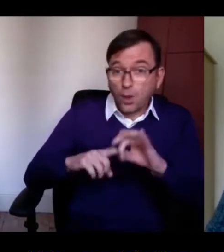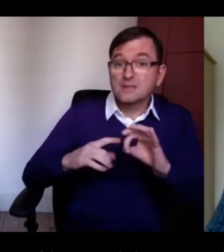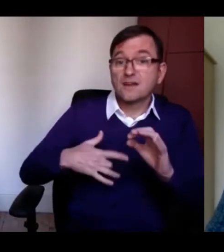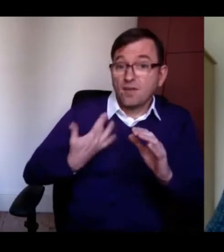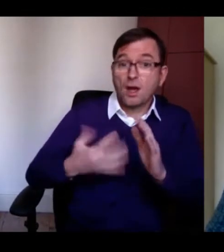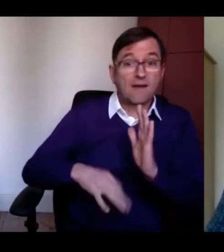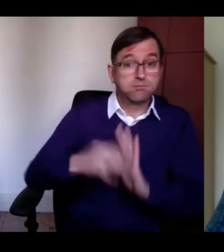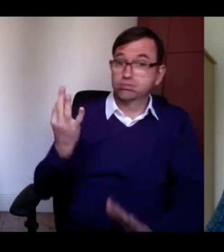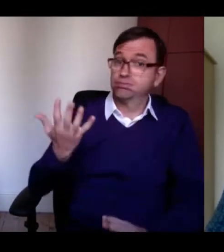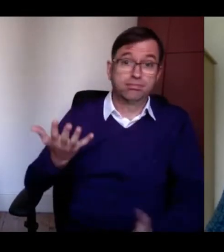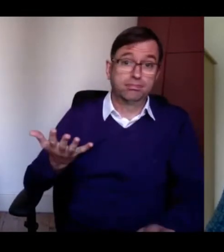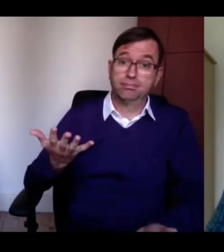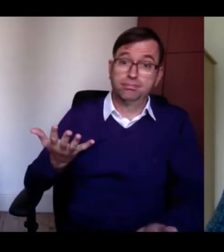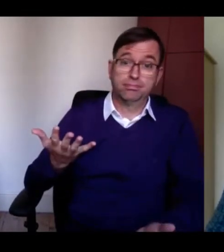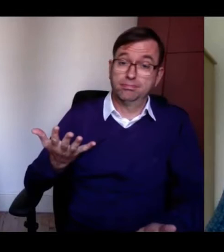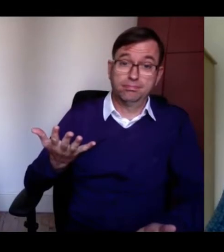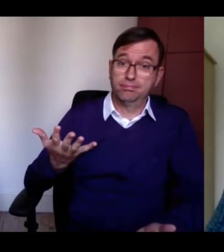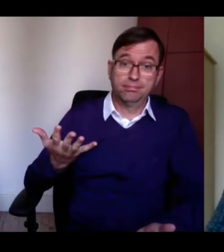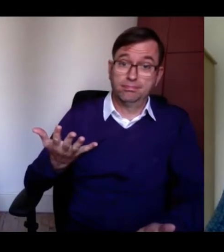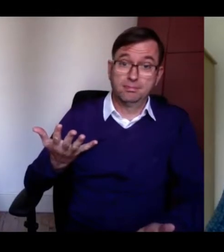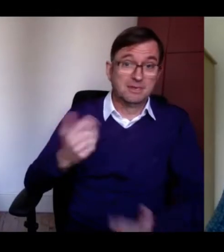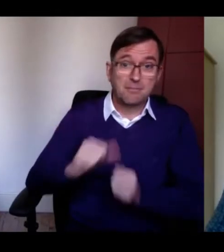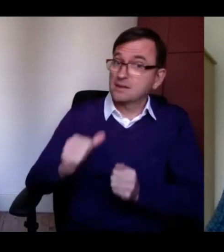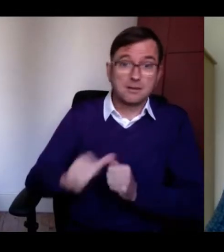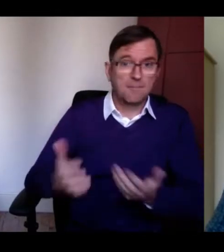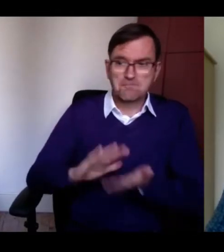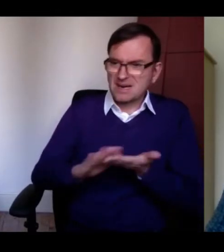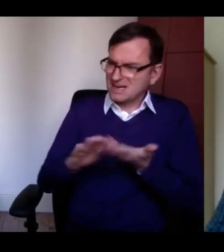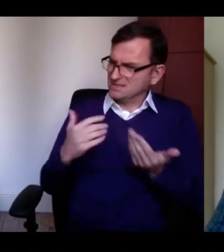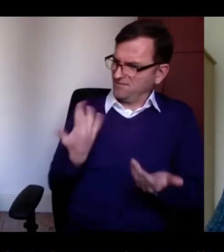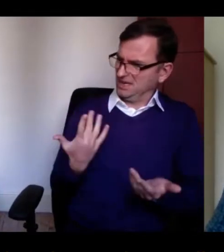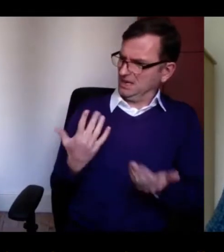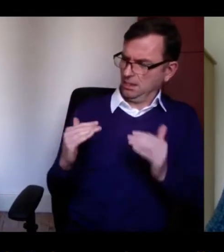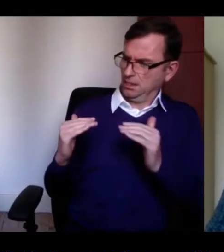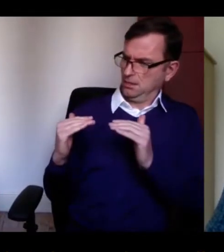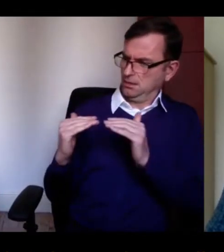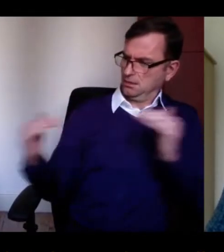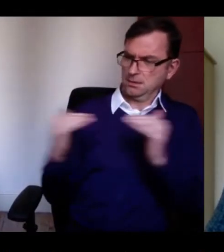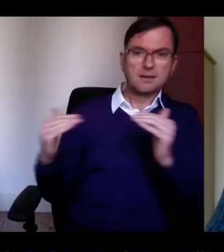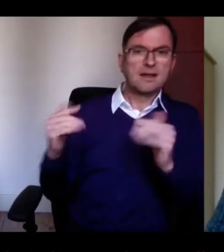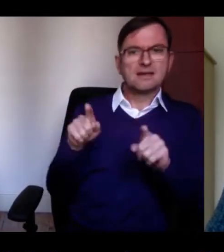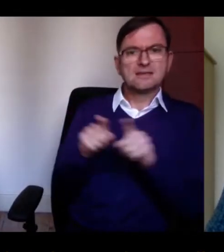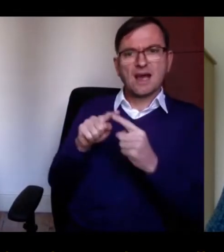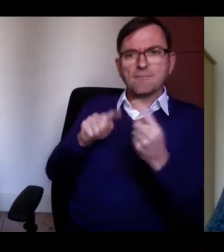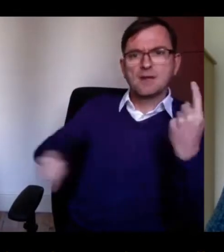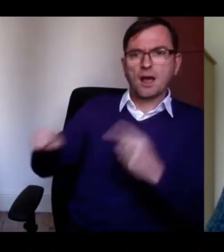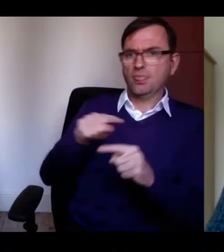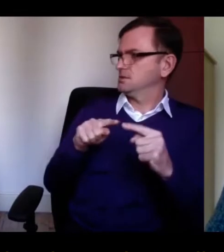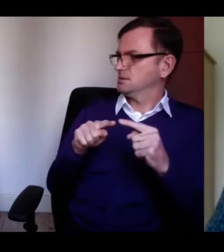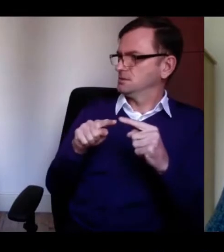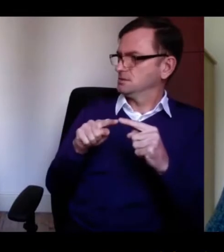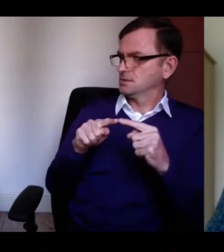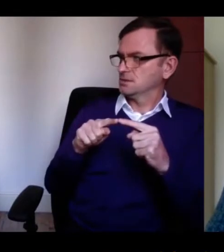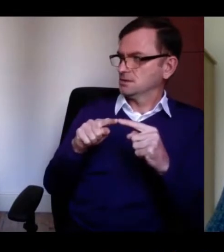bank, and feeling that I've, you know, been understood. And that's sort of improved my quality of life, I believe,